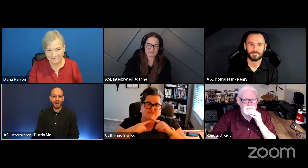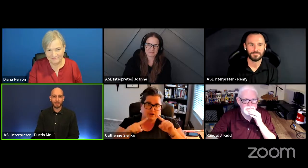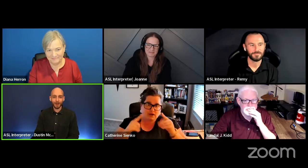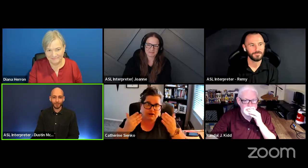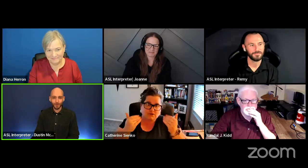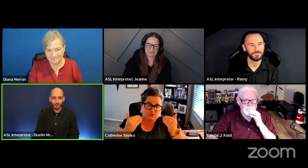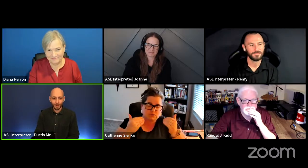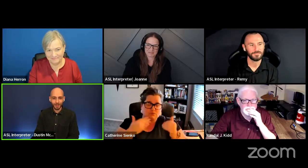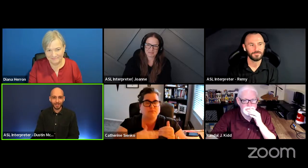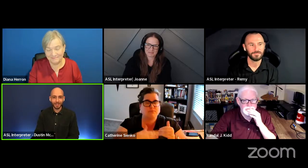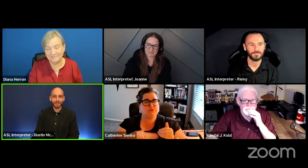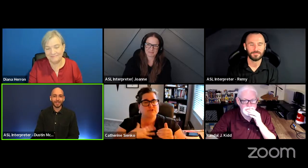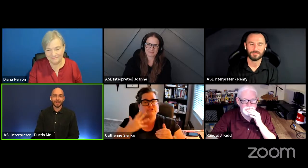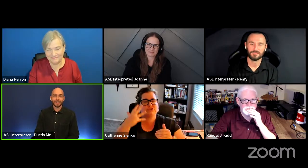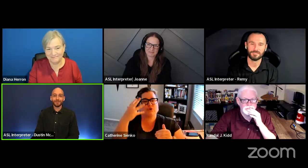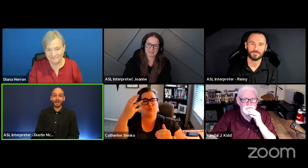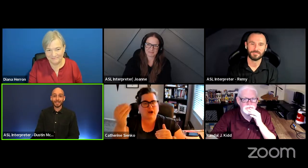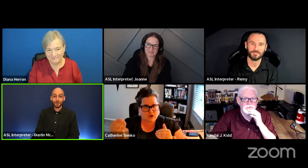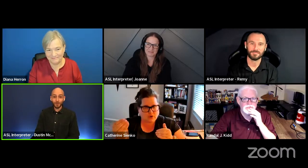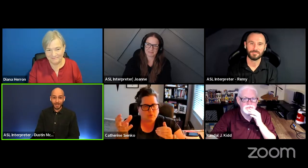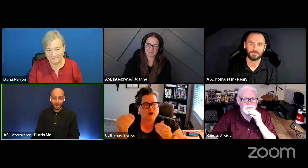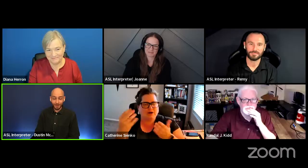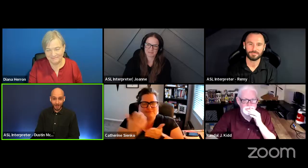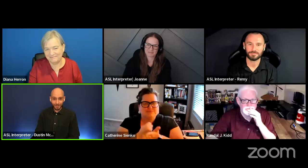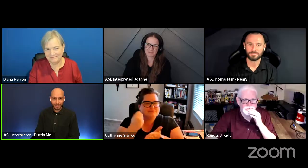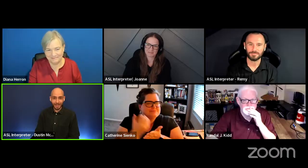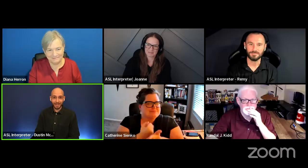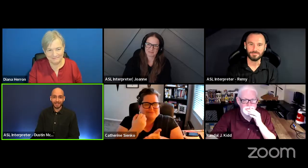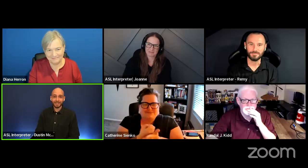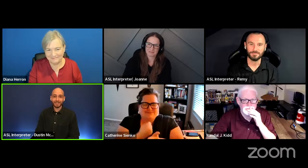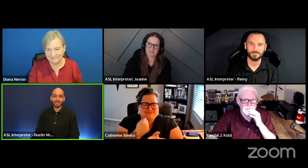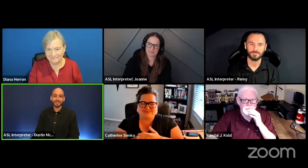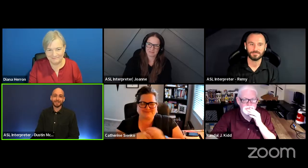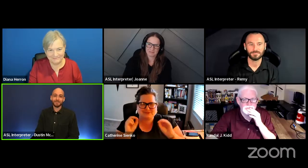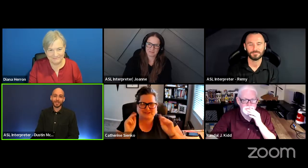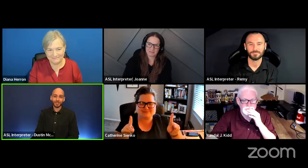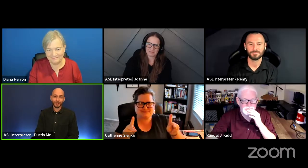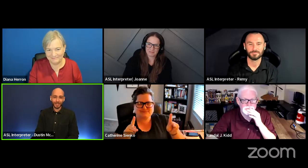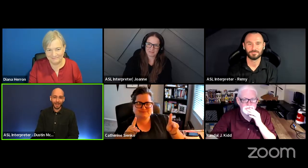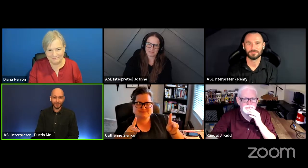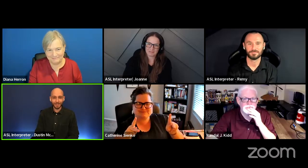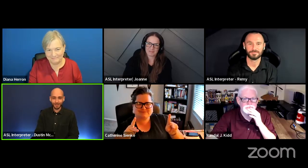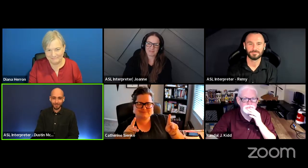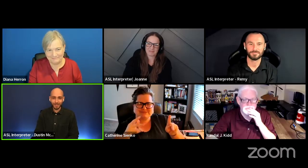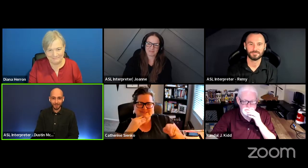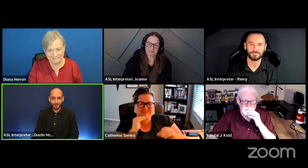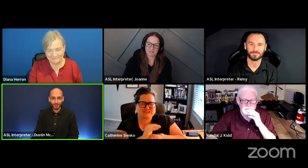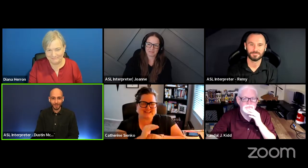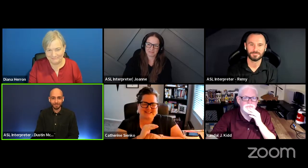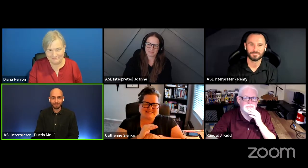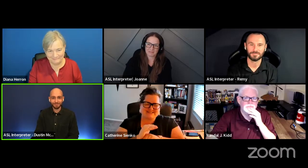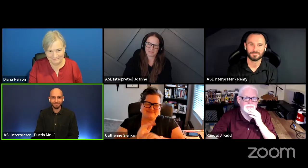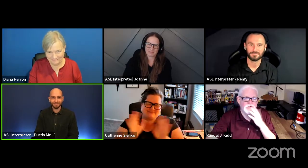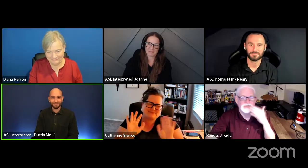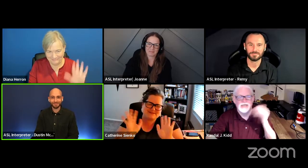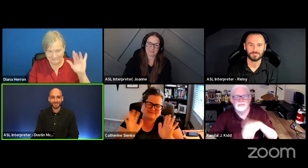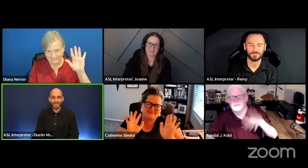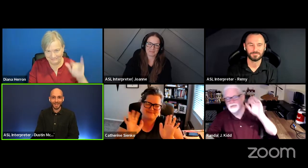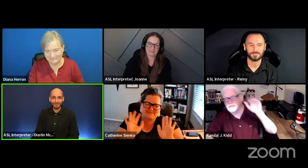week. Happy October. It's finally cooling out outside. Make sure you get out there and make the most of it.